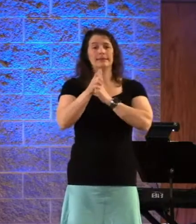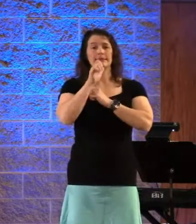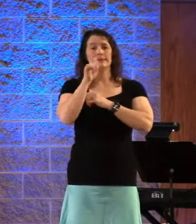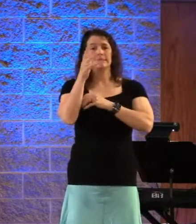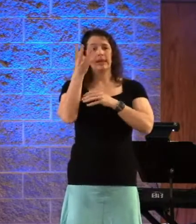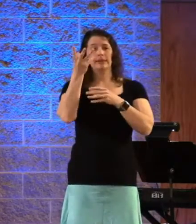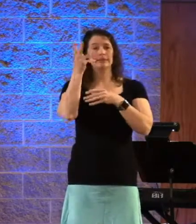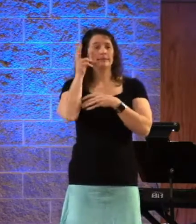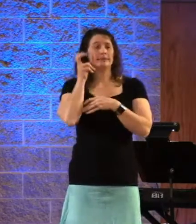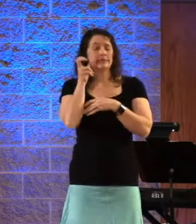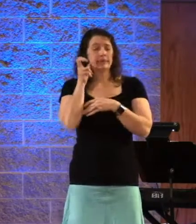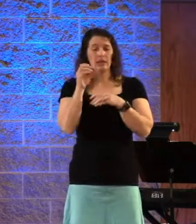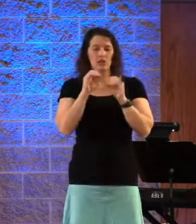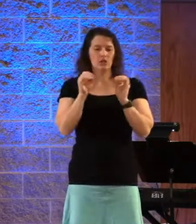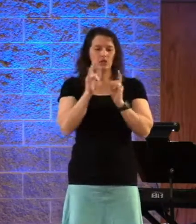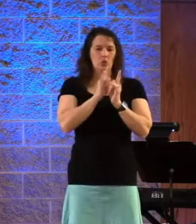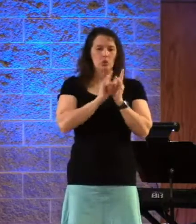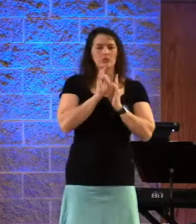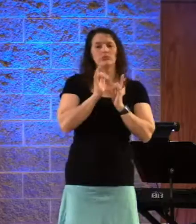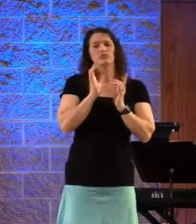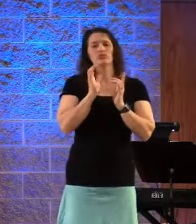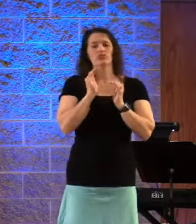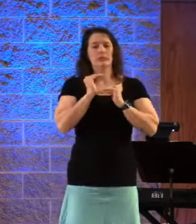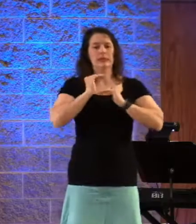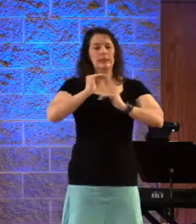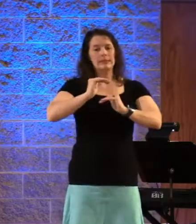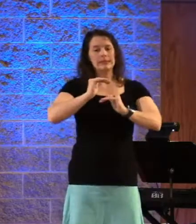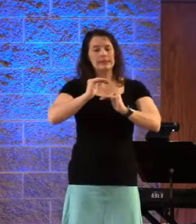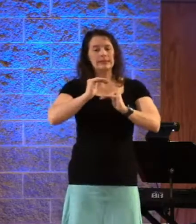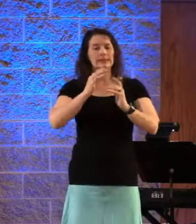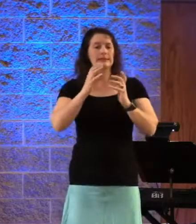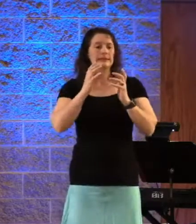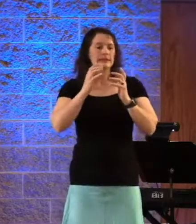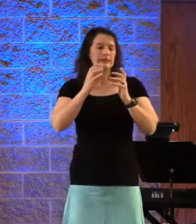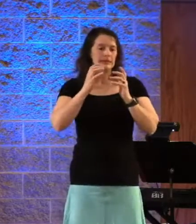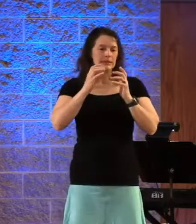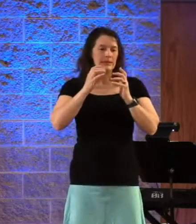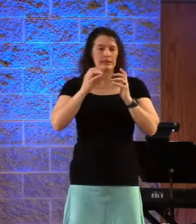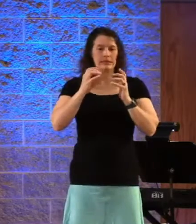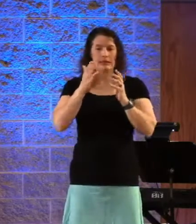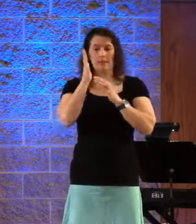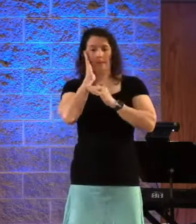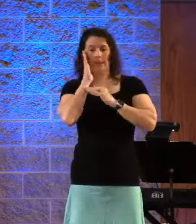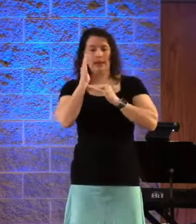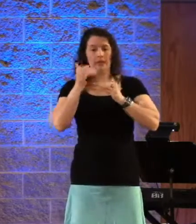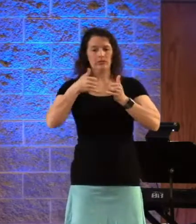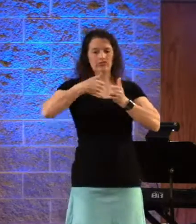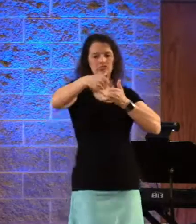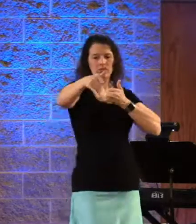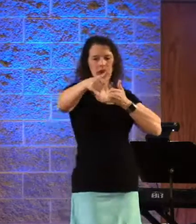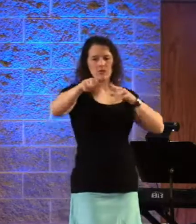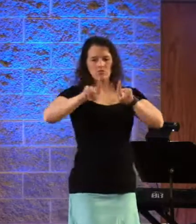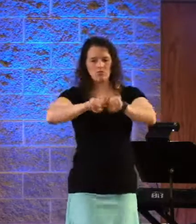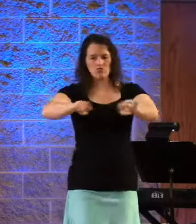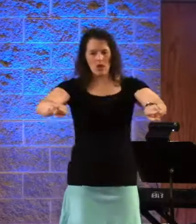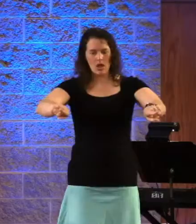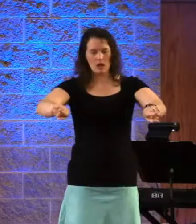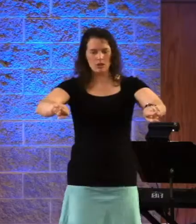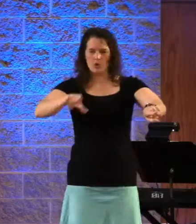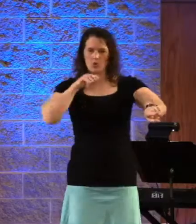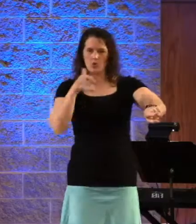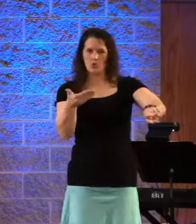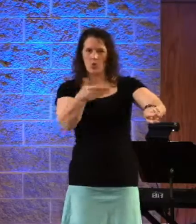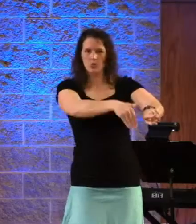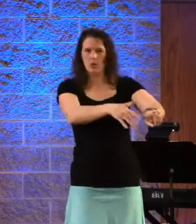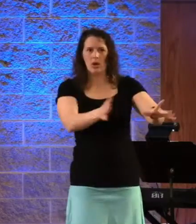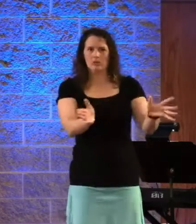been limited. There is the line of demarcation down the center of the bed. You know, don't you cross that line. No, don't you cross that line.